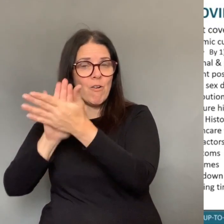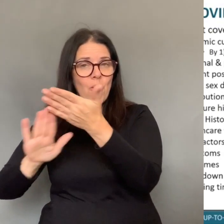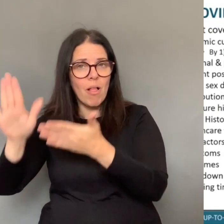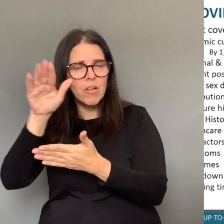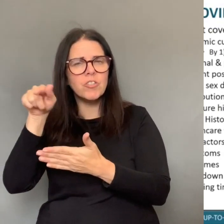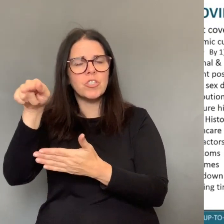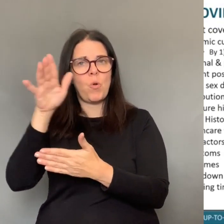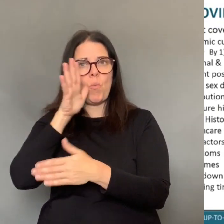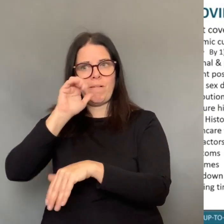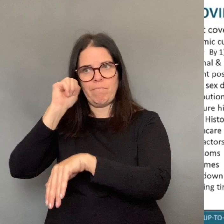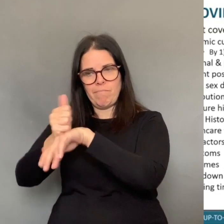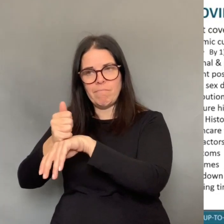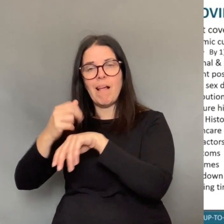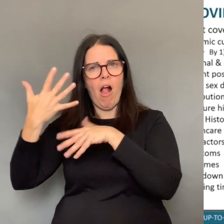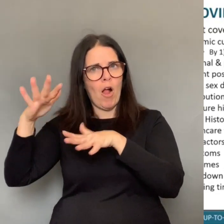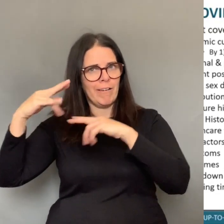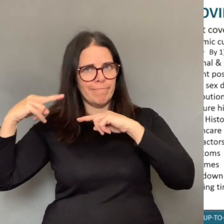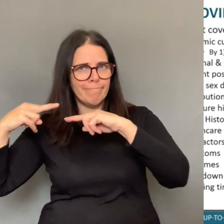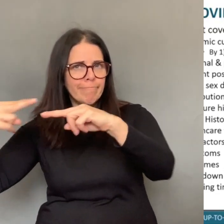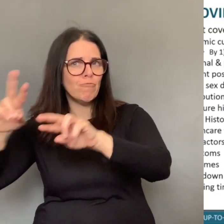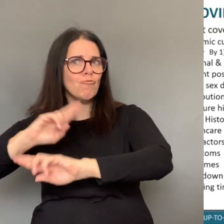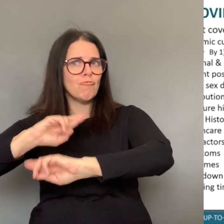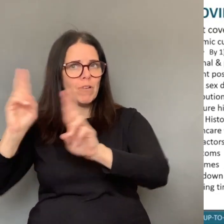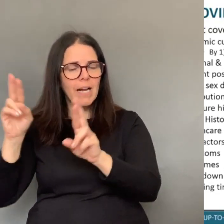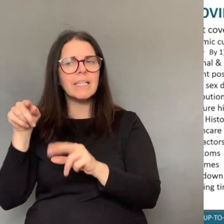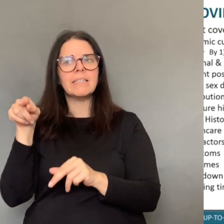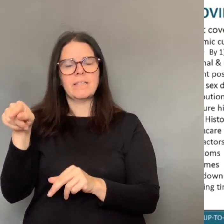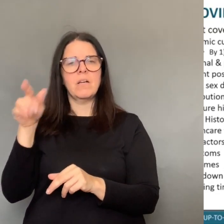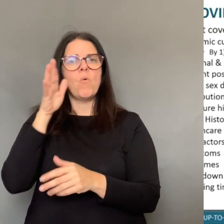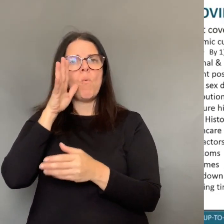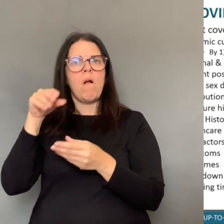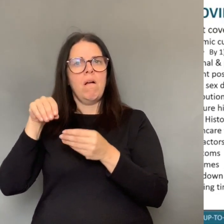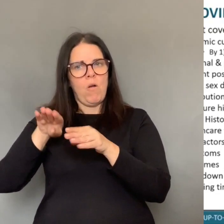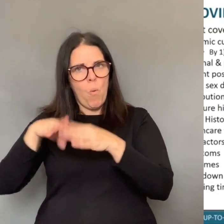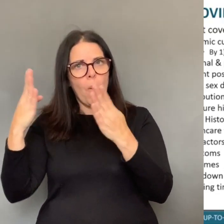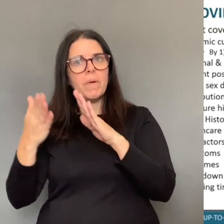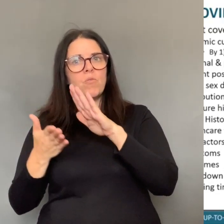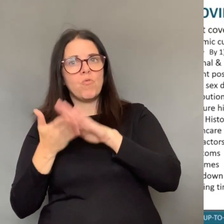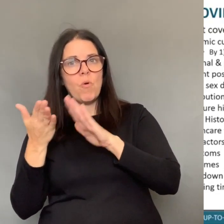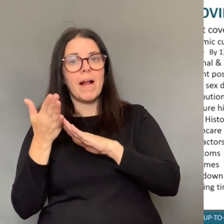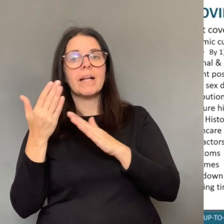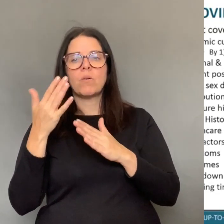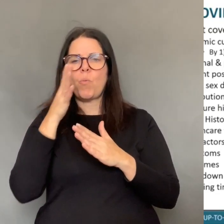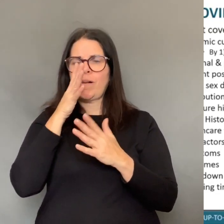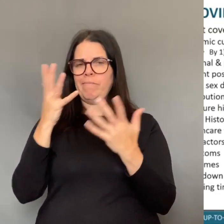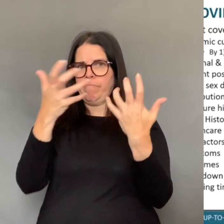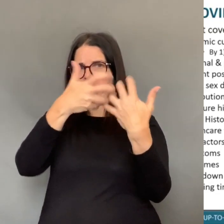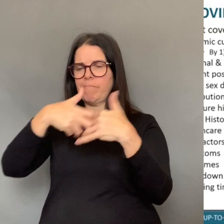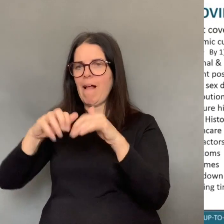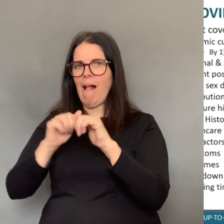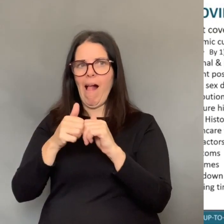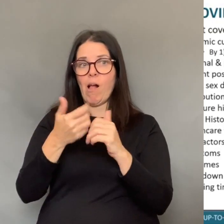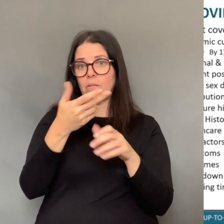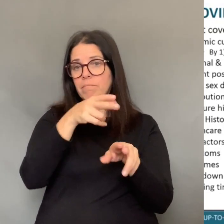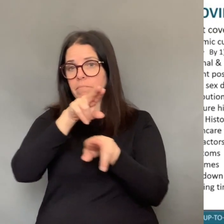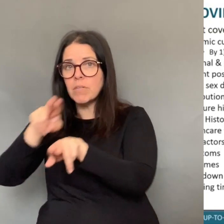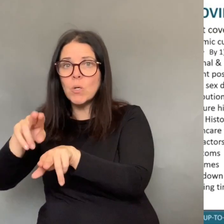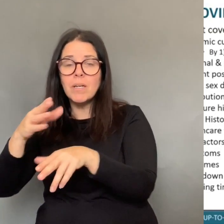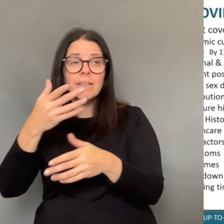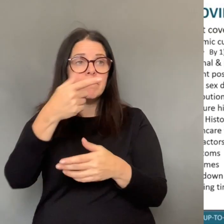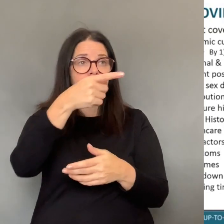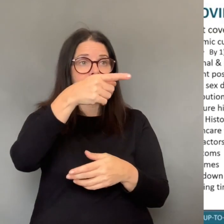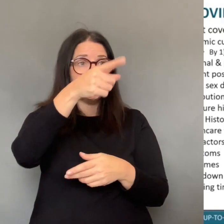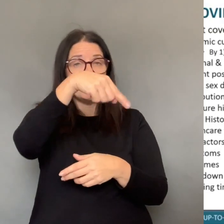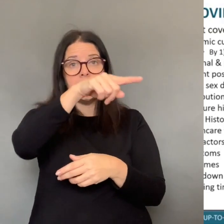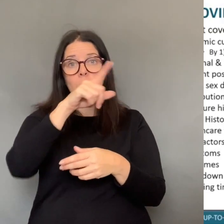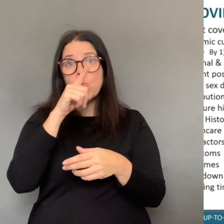for transfer, the facility will approach you for the appropriate consent before these transfers happen. Thank you. I